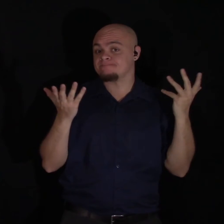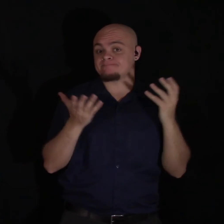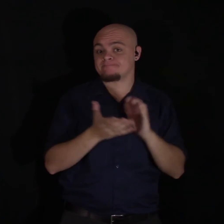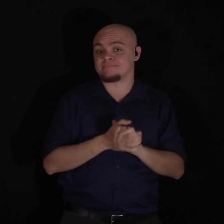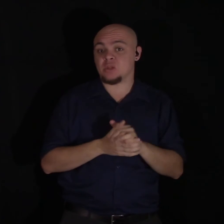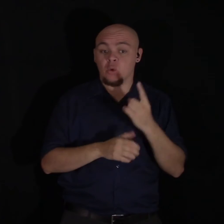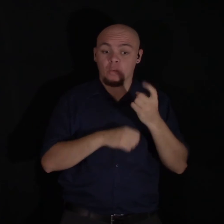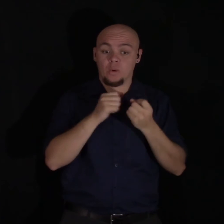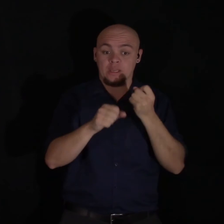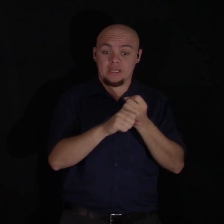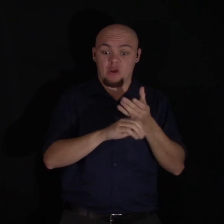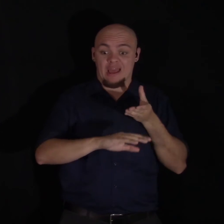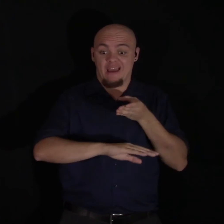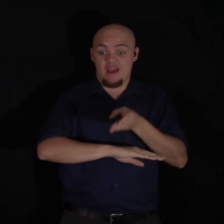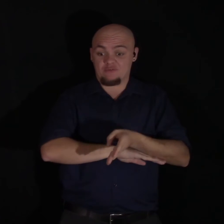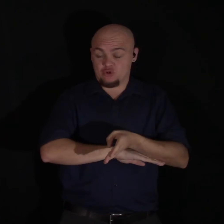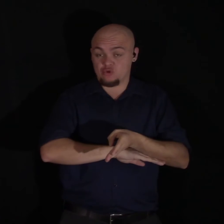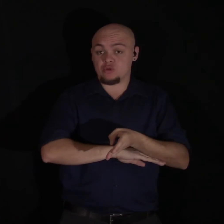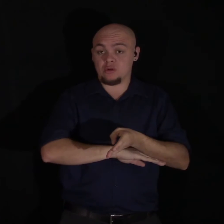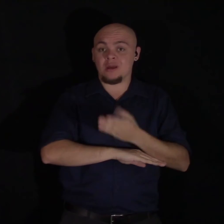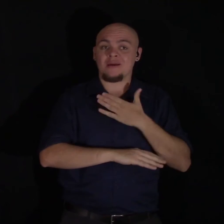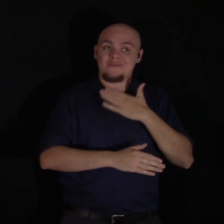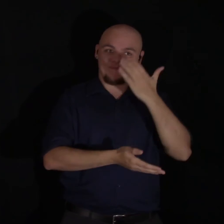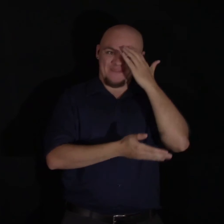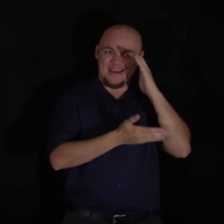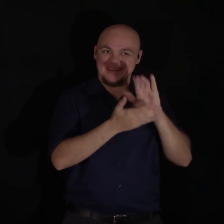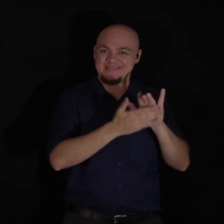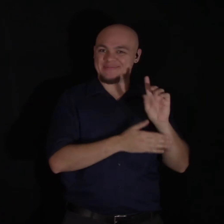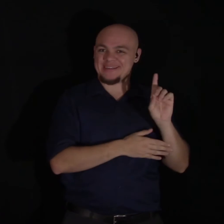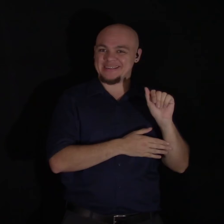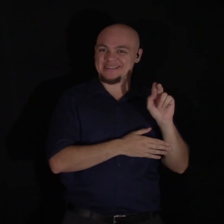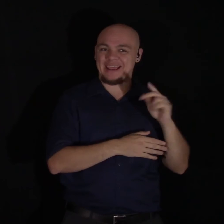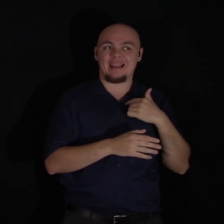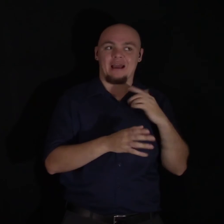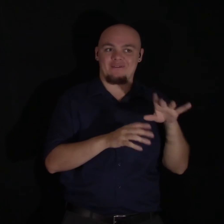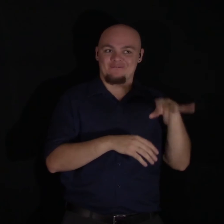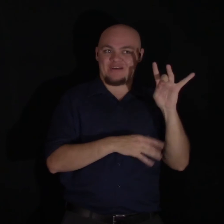Within a year of leaving, I met my husband Dan online.